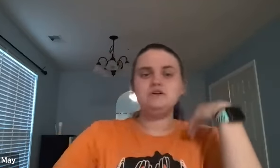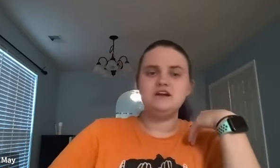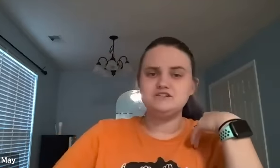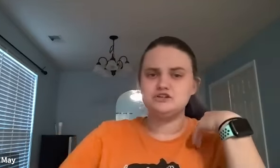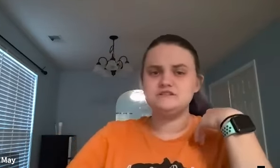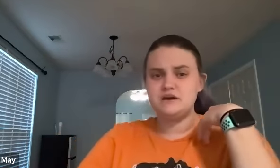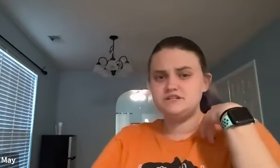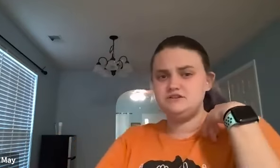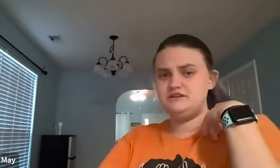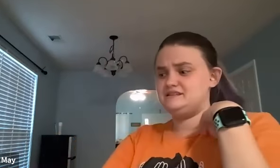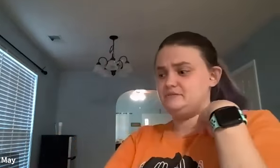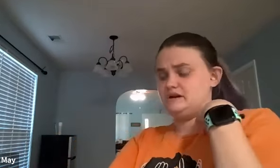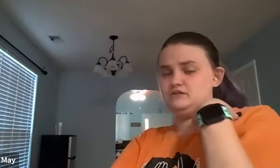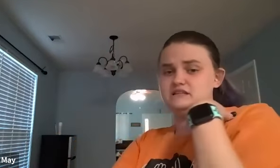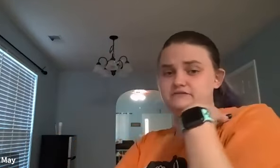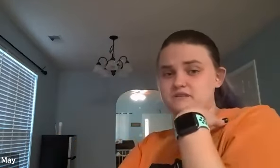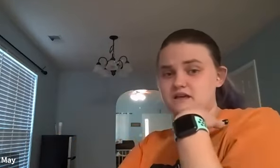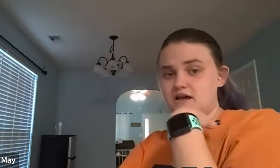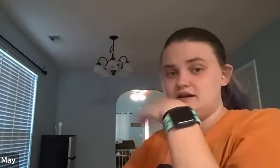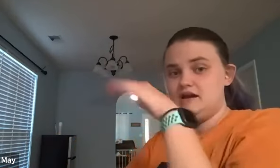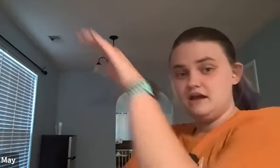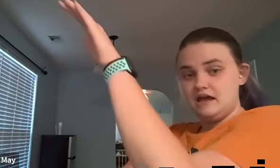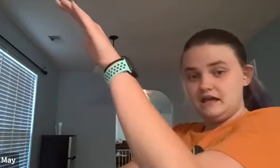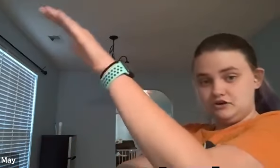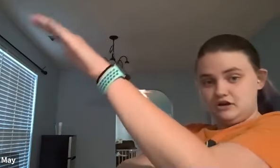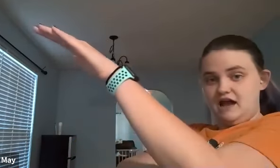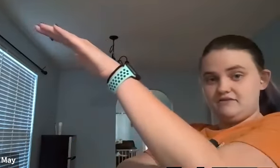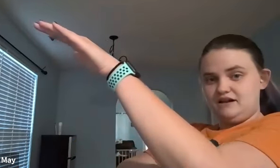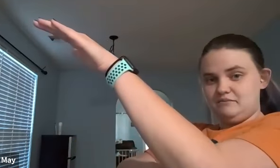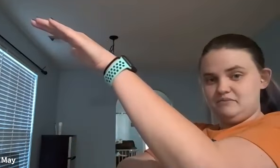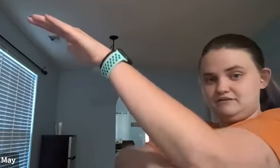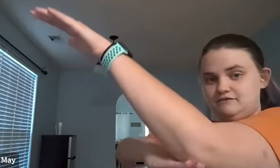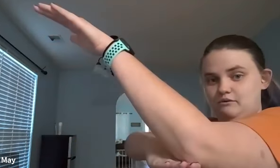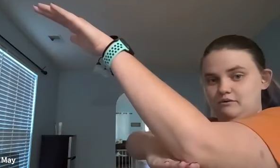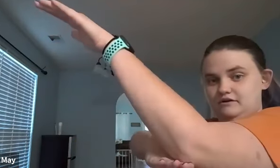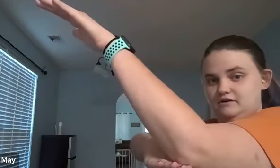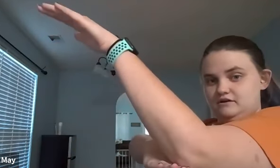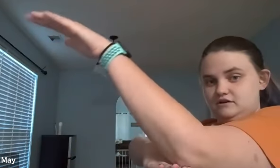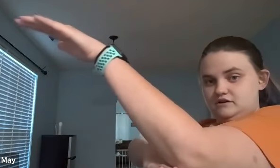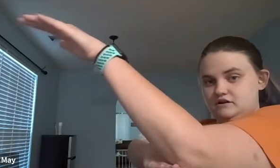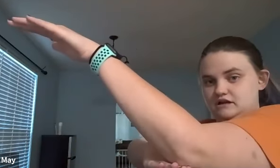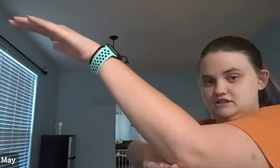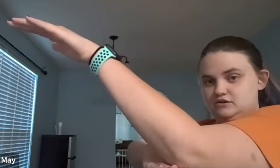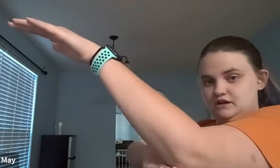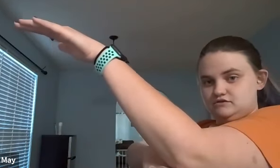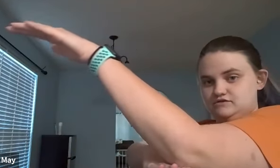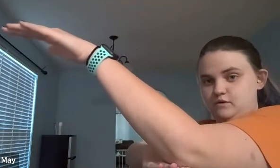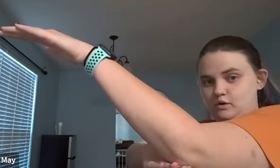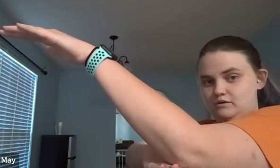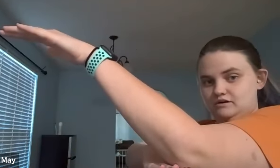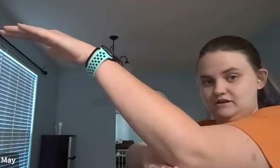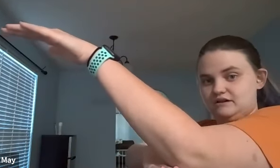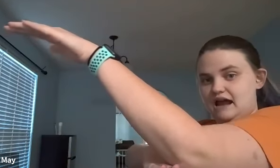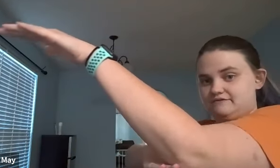kind of turn sideways so you can see what it looks like from the side. And you're going to have it kind of bending forward. And so it goes forward a little,